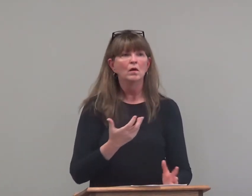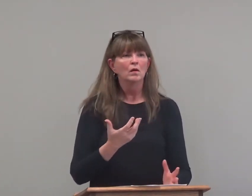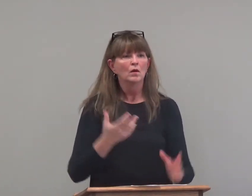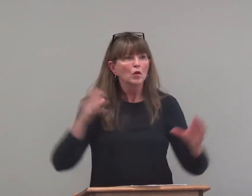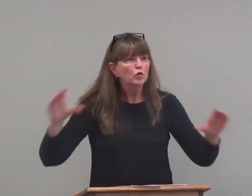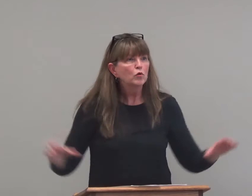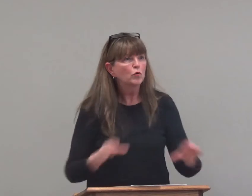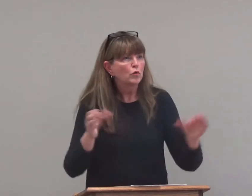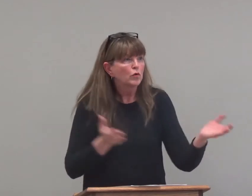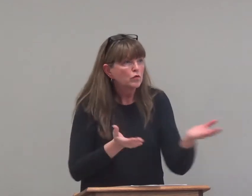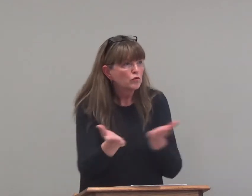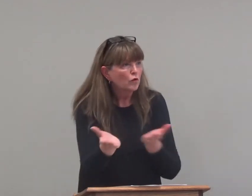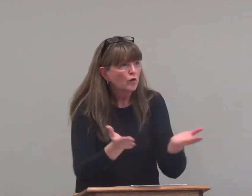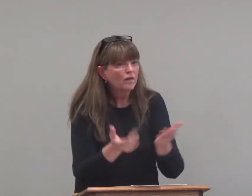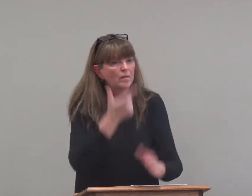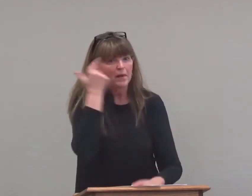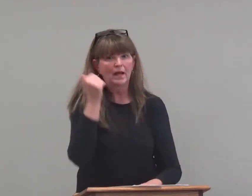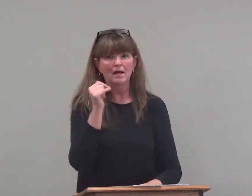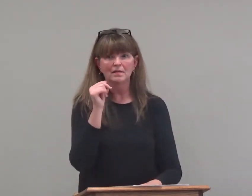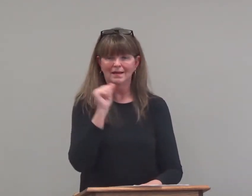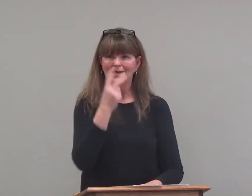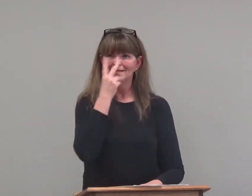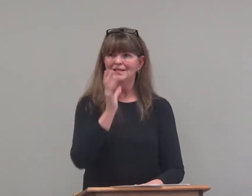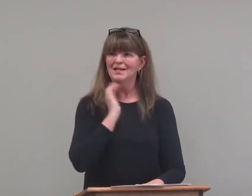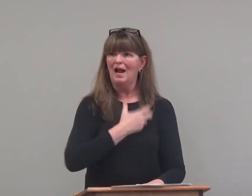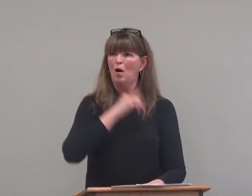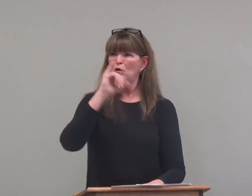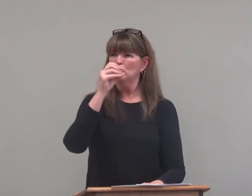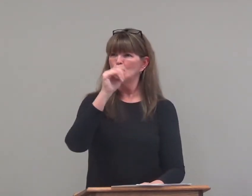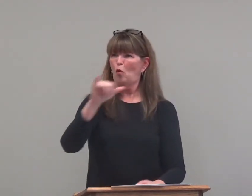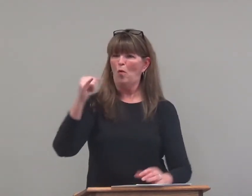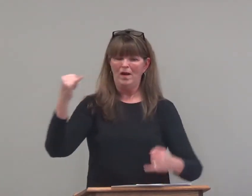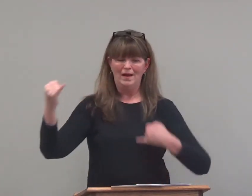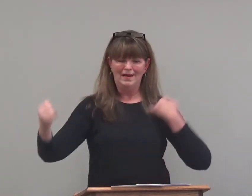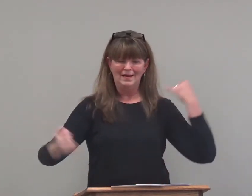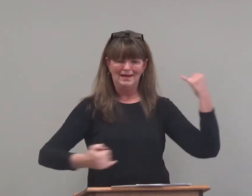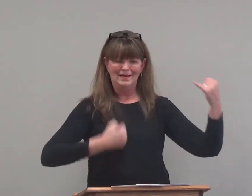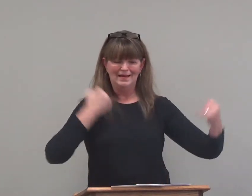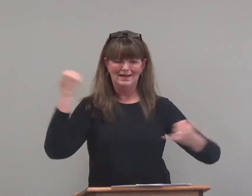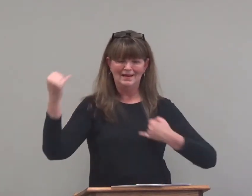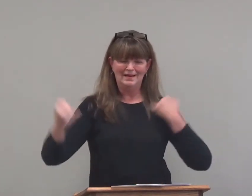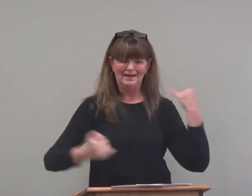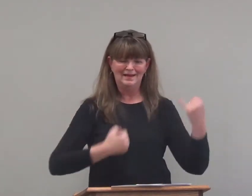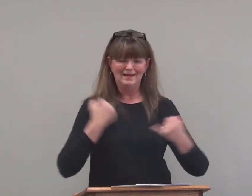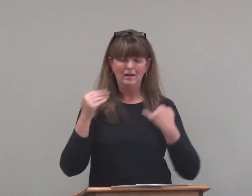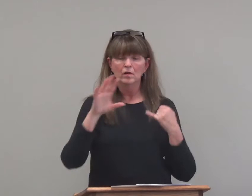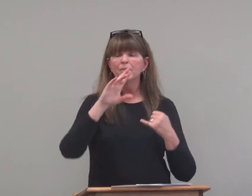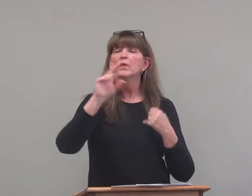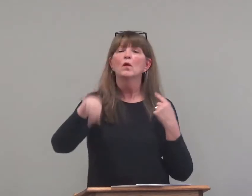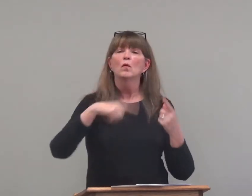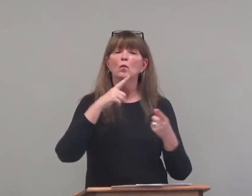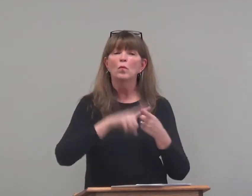our responses, through our acts of service, through our joy, that they can see.